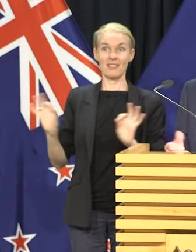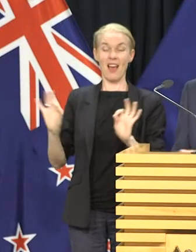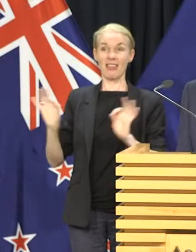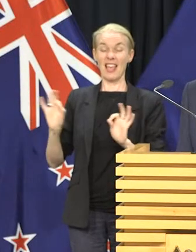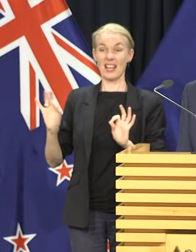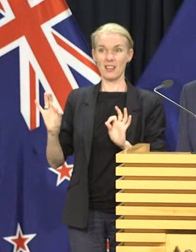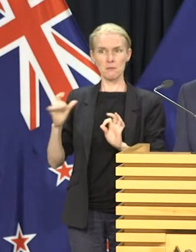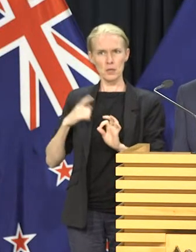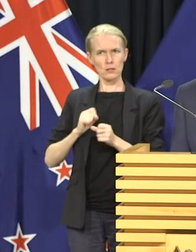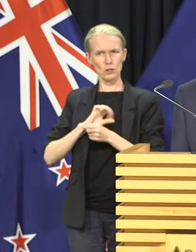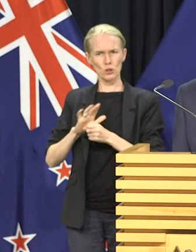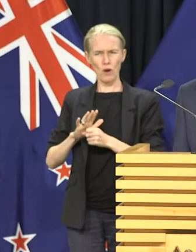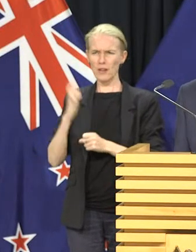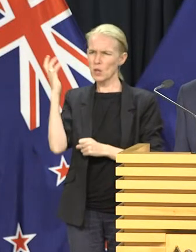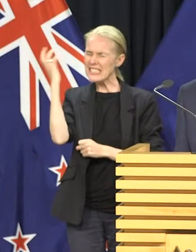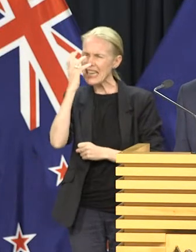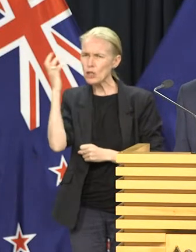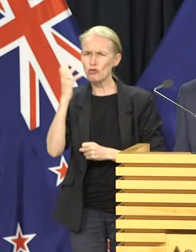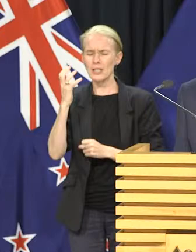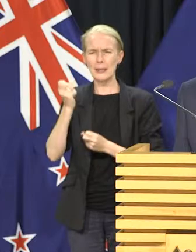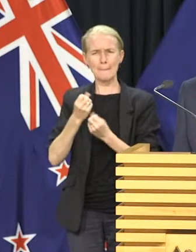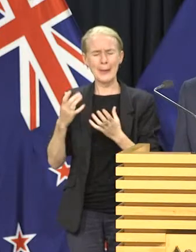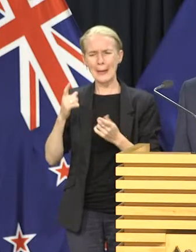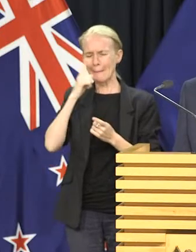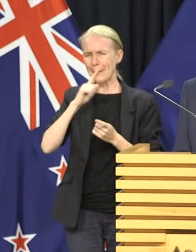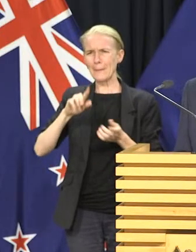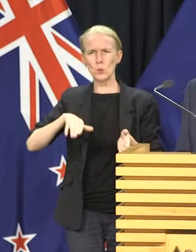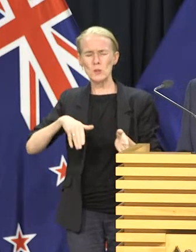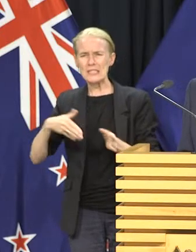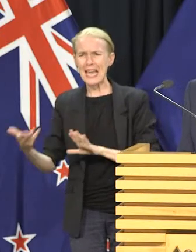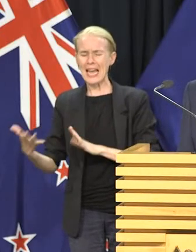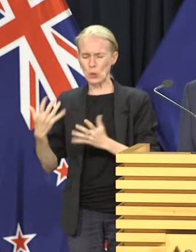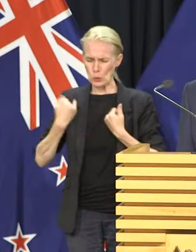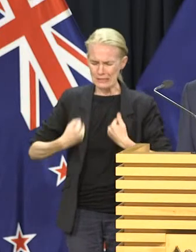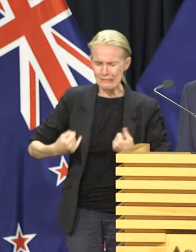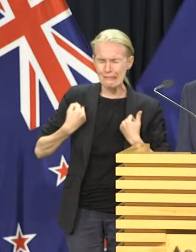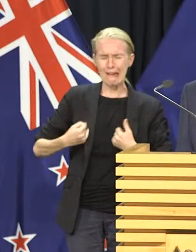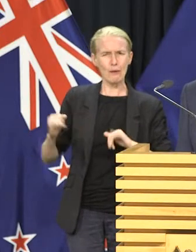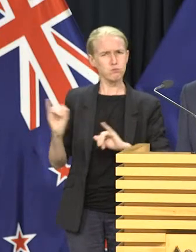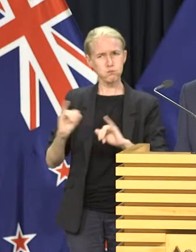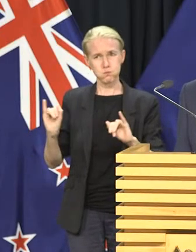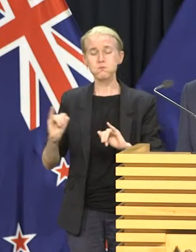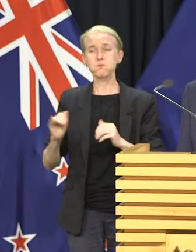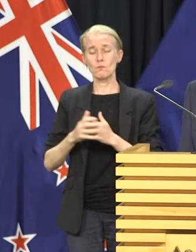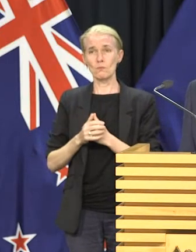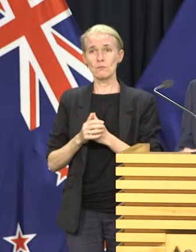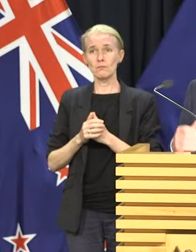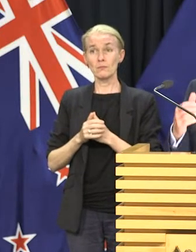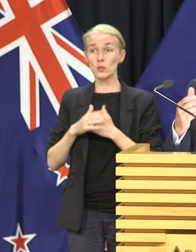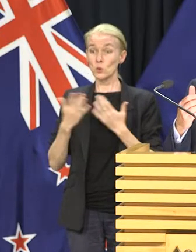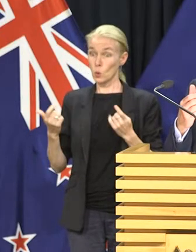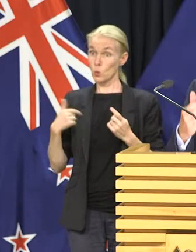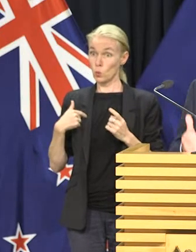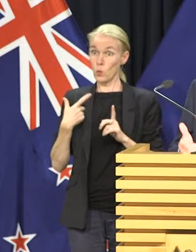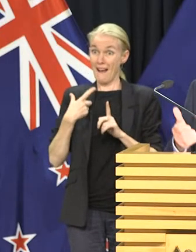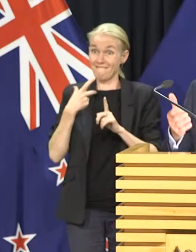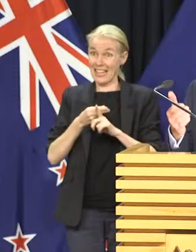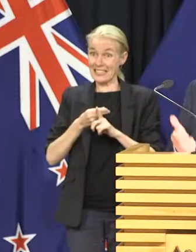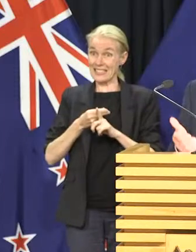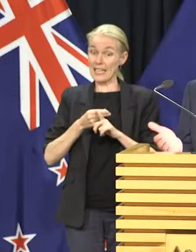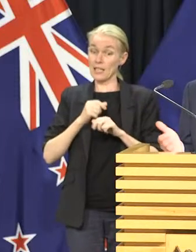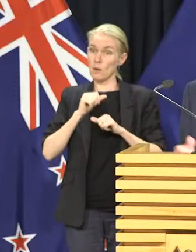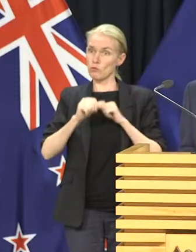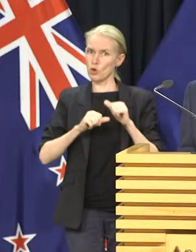deaths and harm that has caused in many other countries. So the approval process we have taken the vaccines through has been our